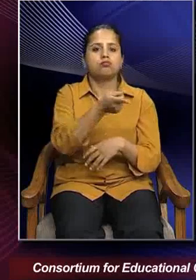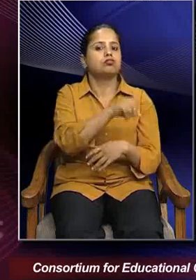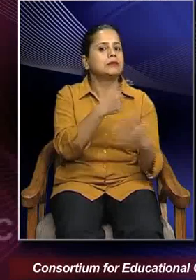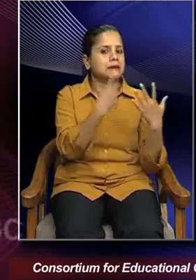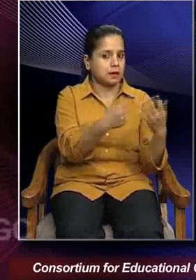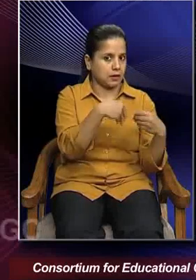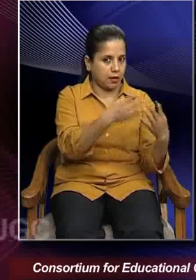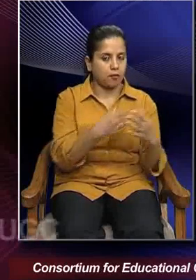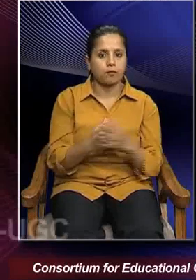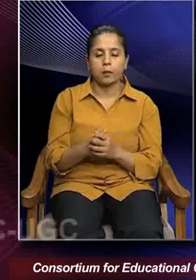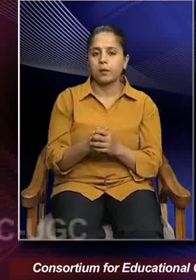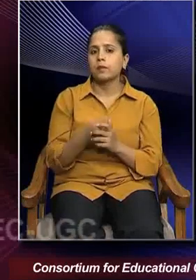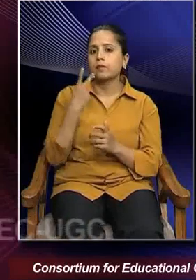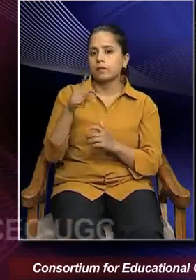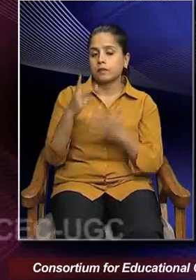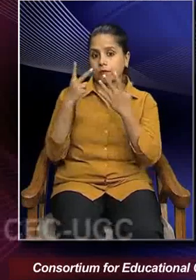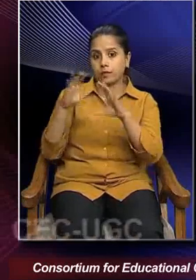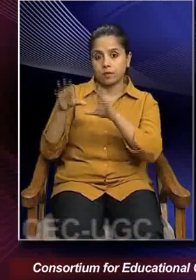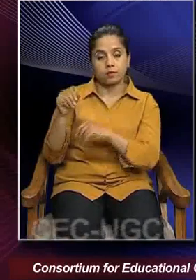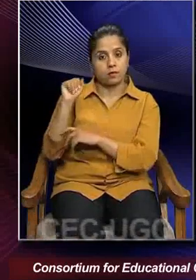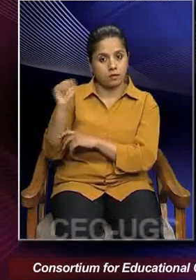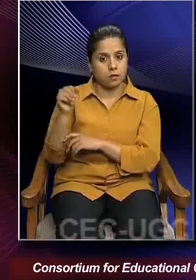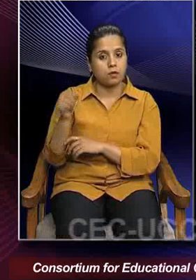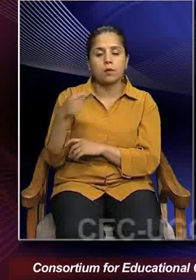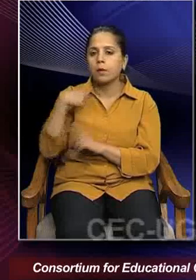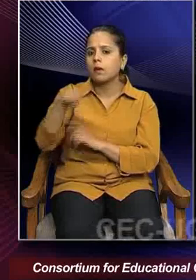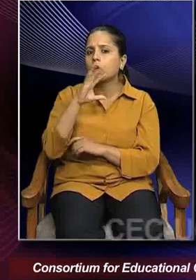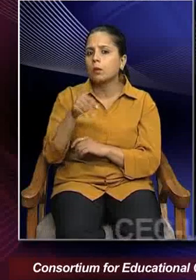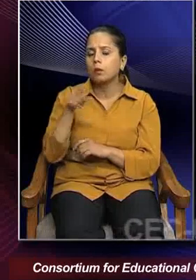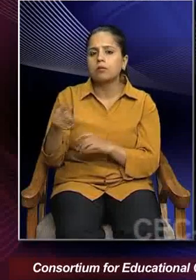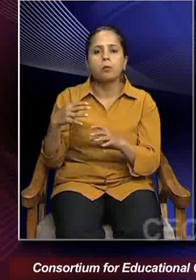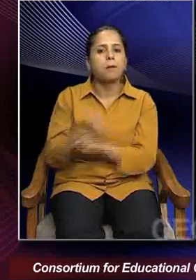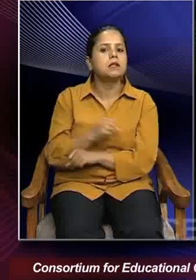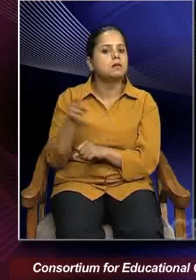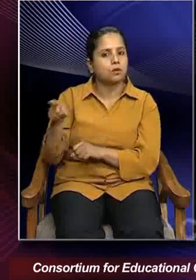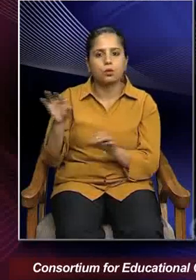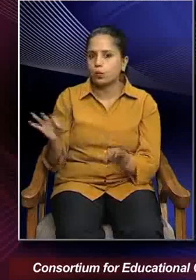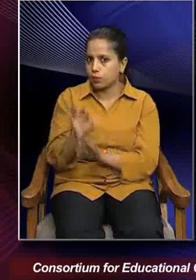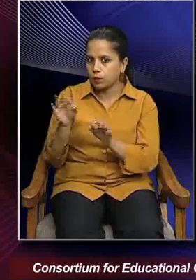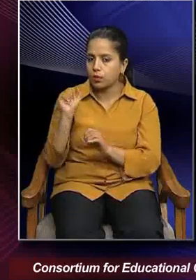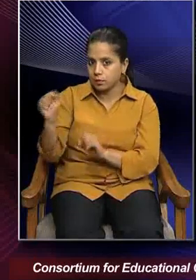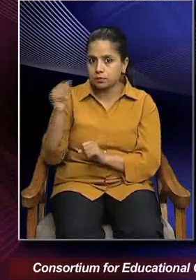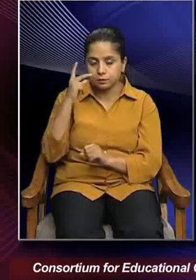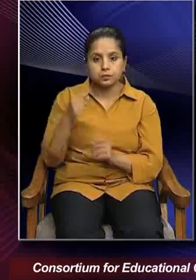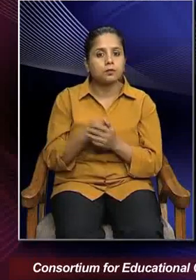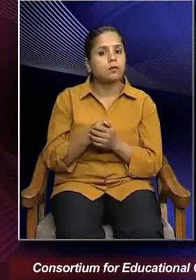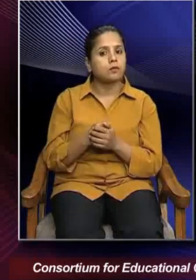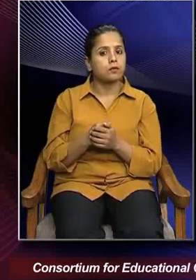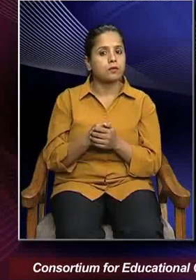Fine, so the 7th category, which is abhav, is what is